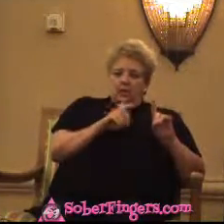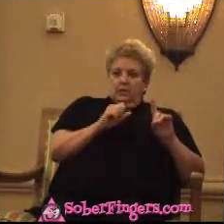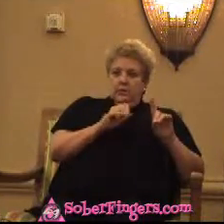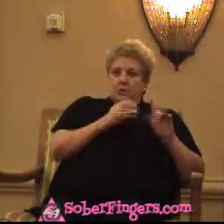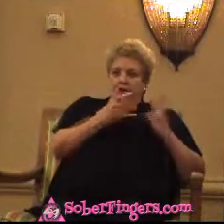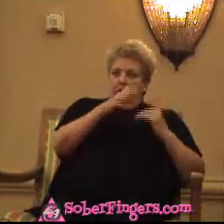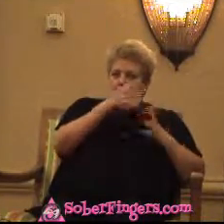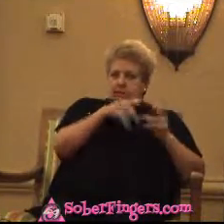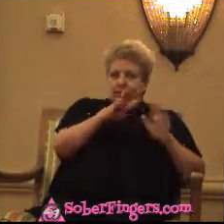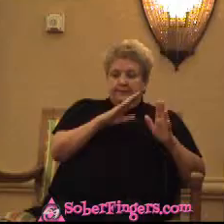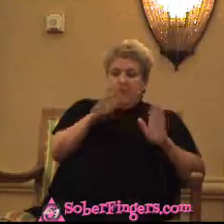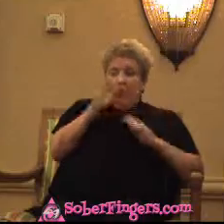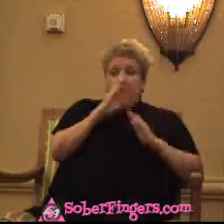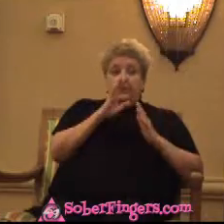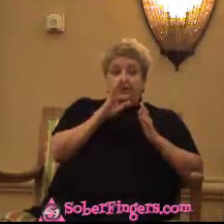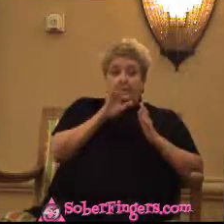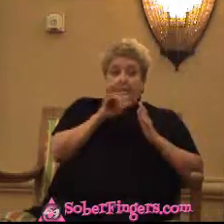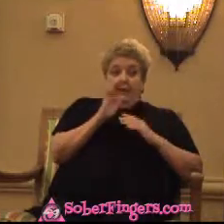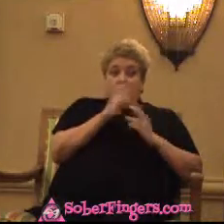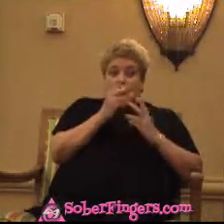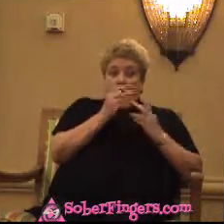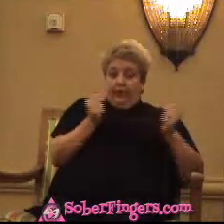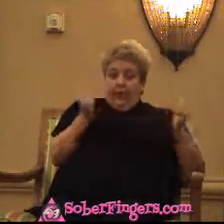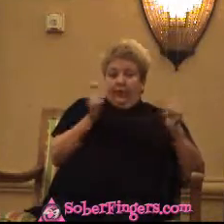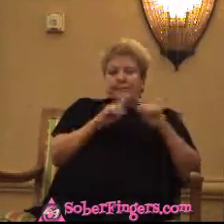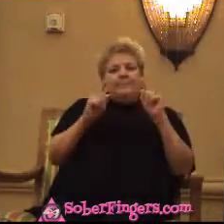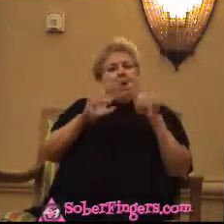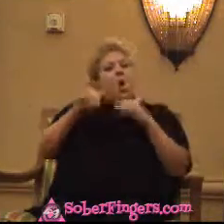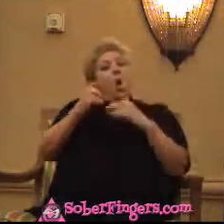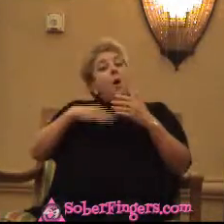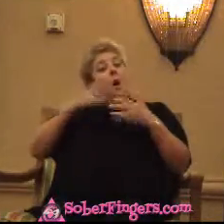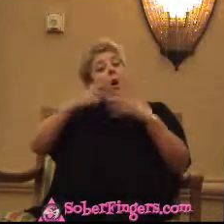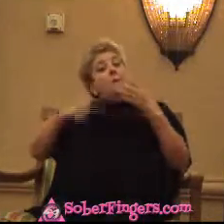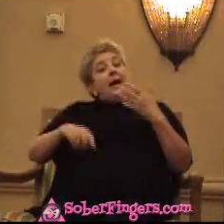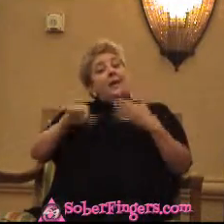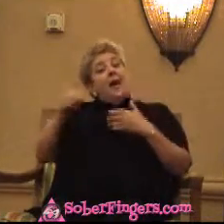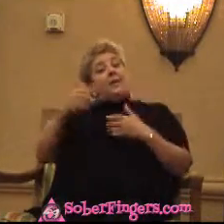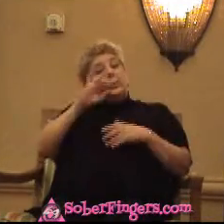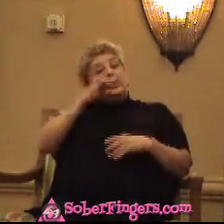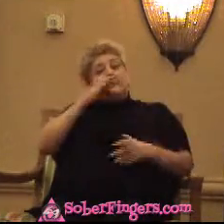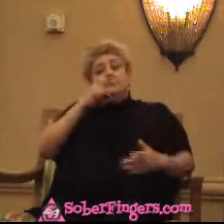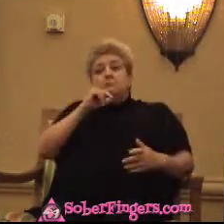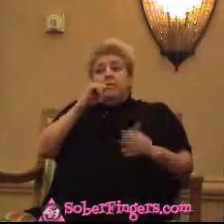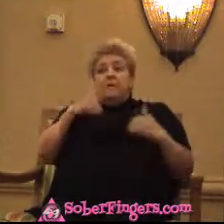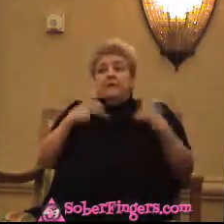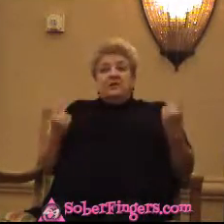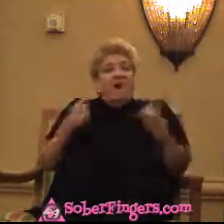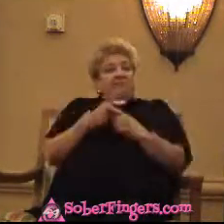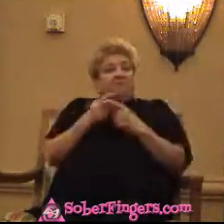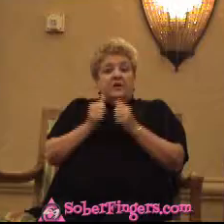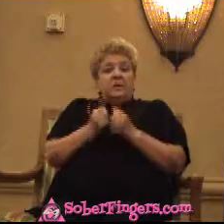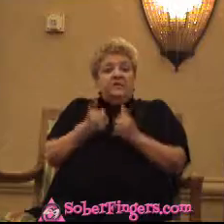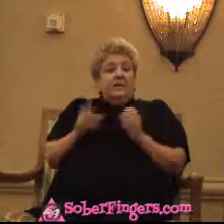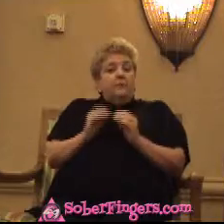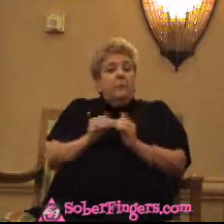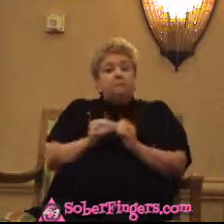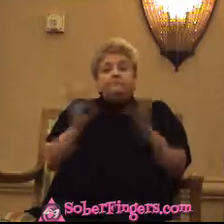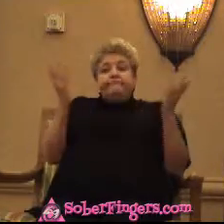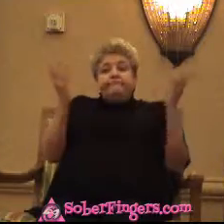hopefully that'll change. All of my other kids, I don't have any conflict with anymore. It's unbelievable. It's all just leveled out.